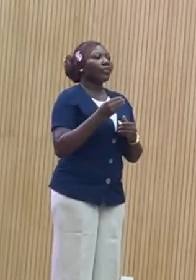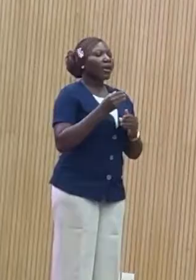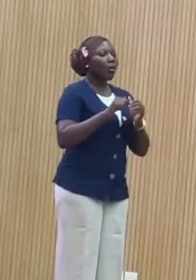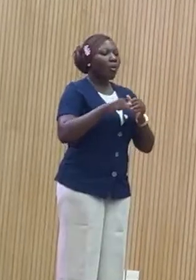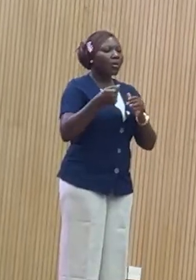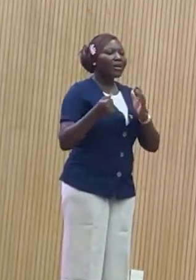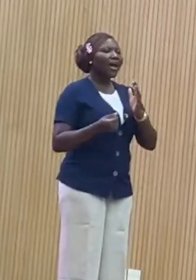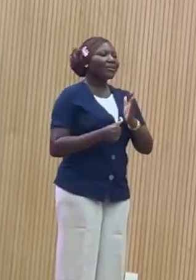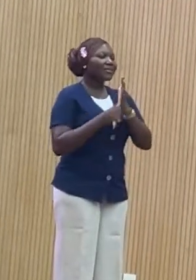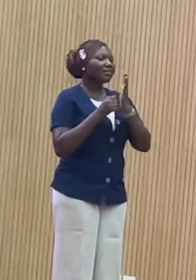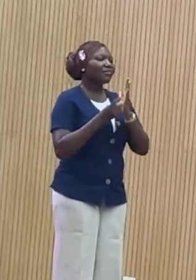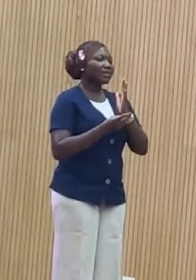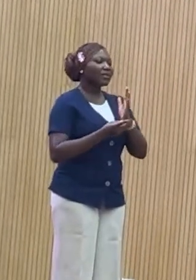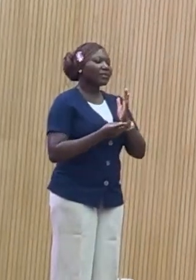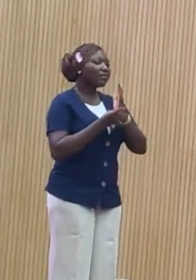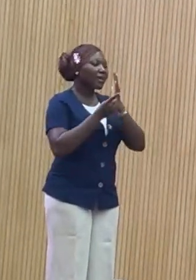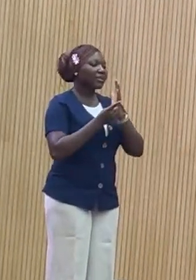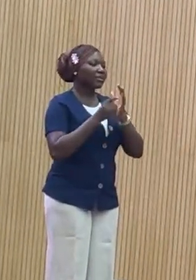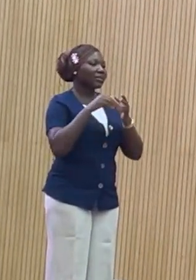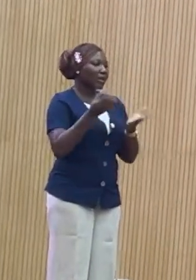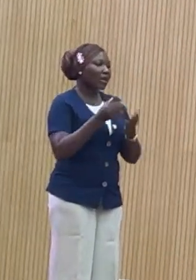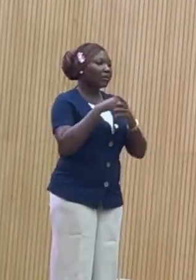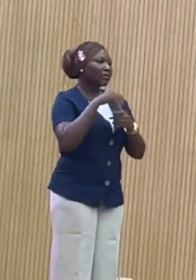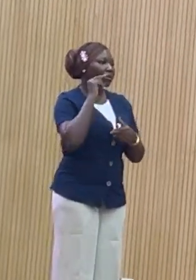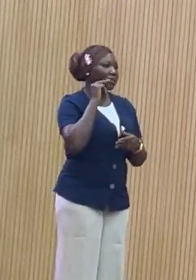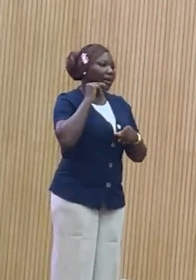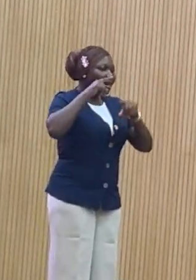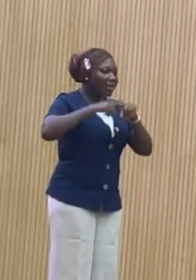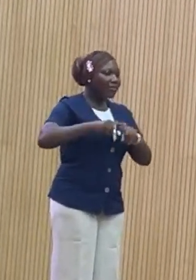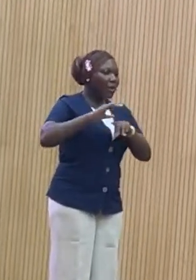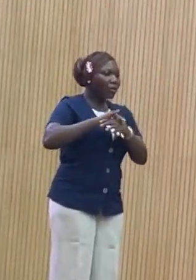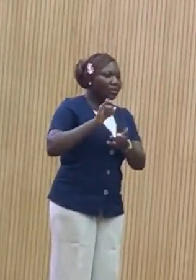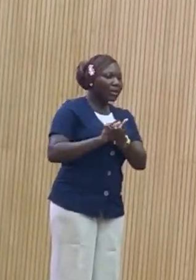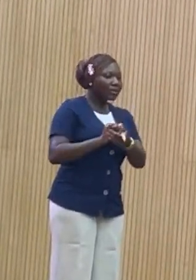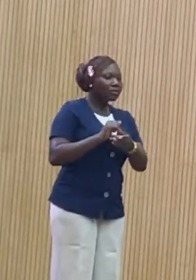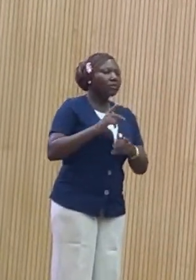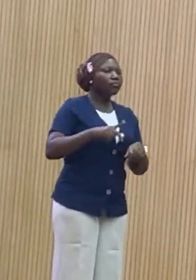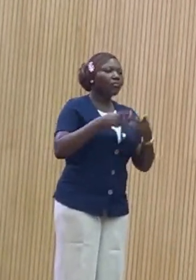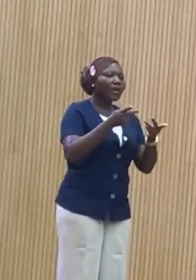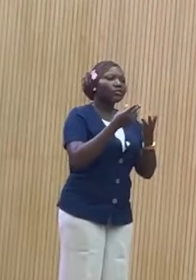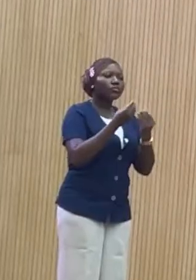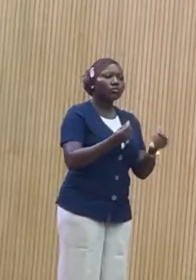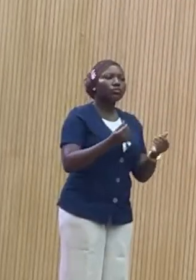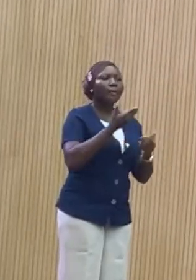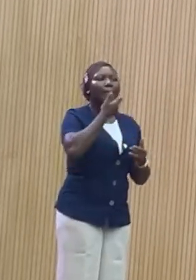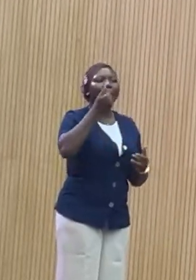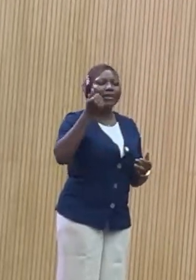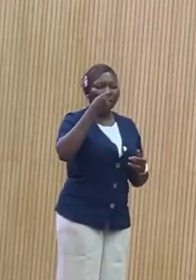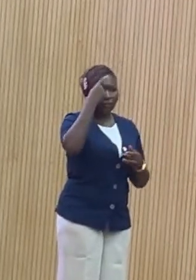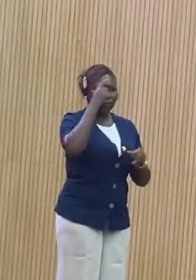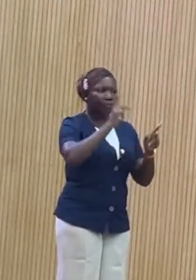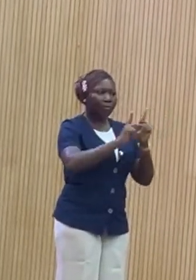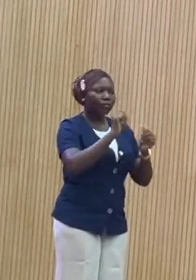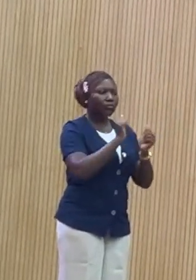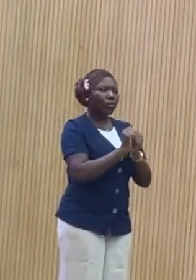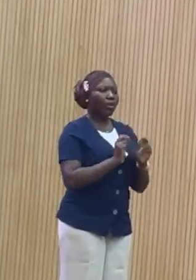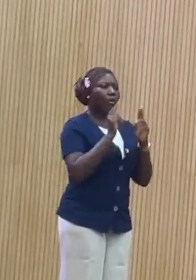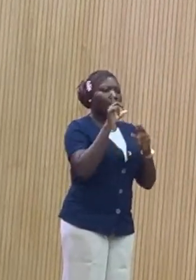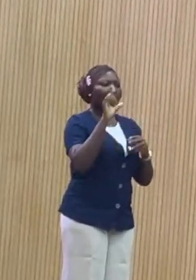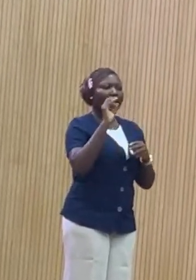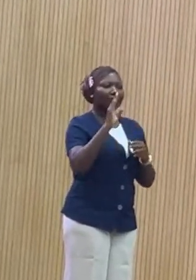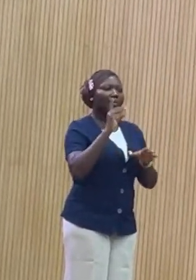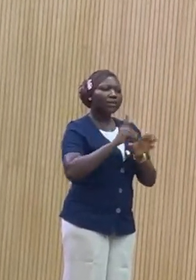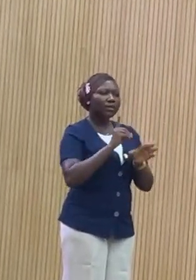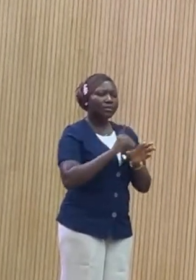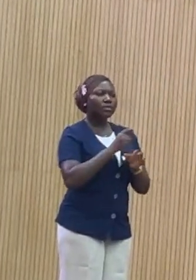technology here in Nigeria. By leveraging the fact that we can create a solution that works better for persons with disabilities, we can use those existing networks to